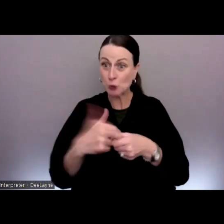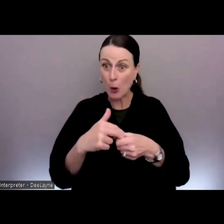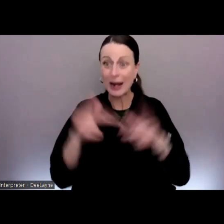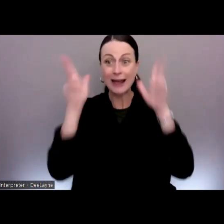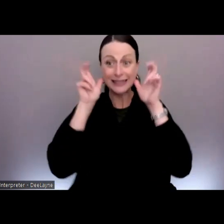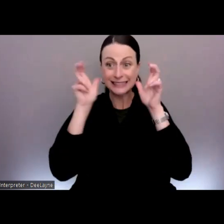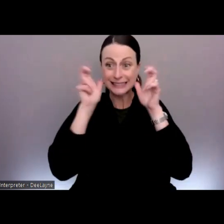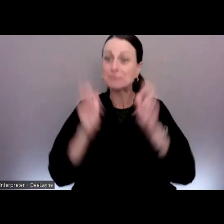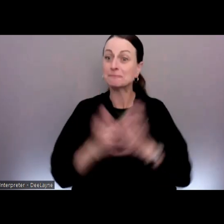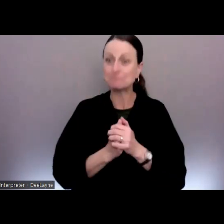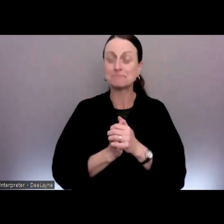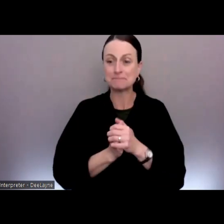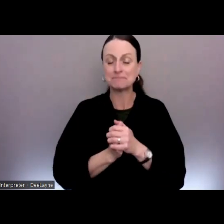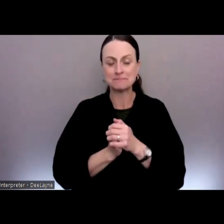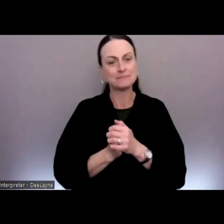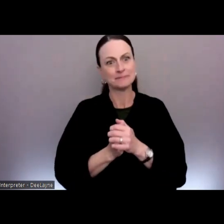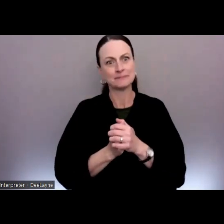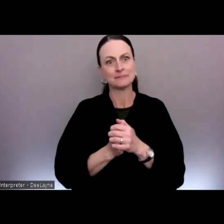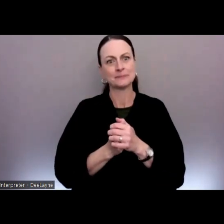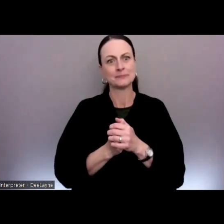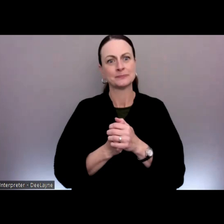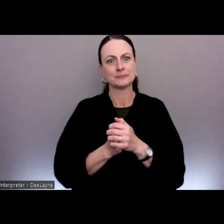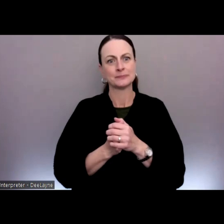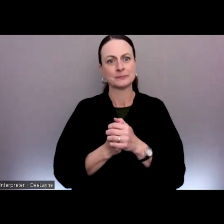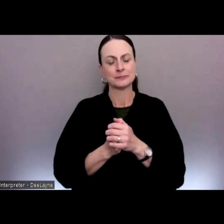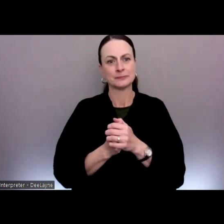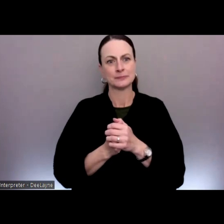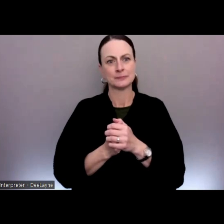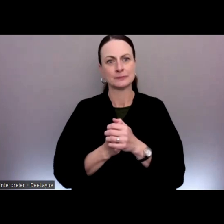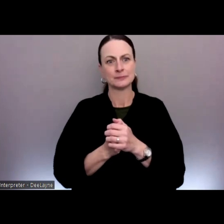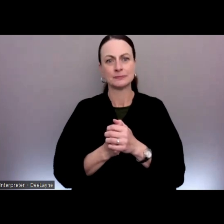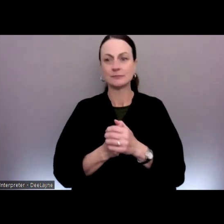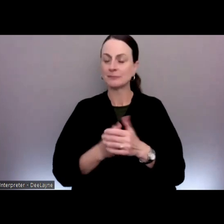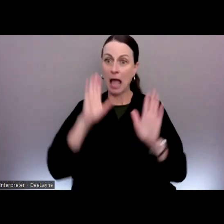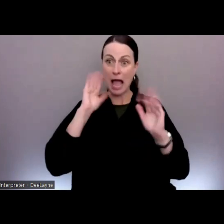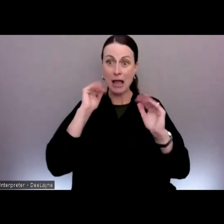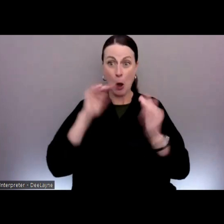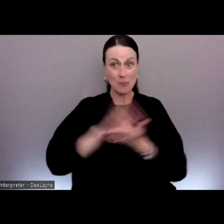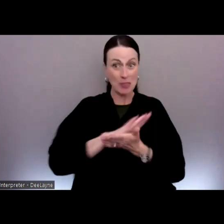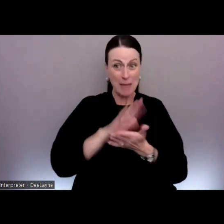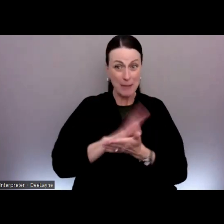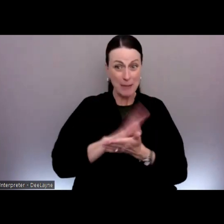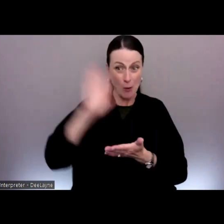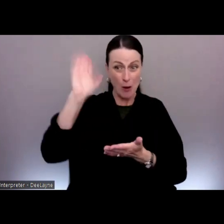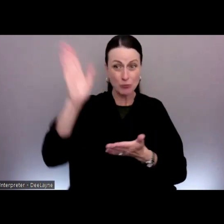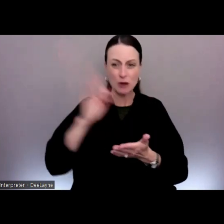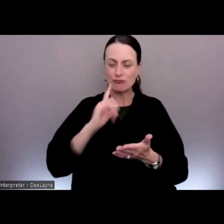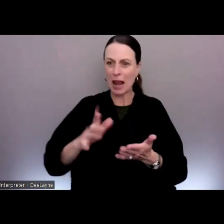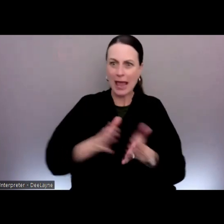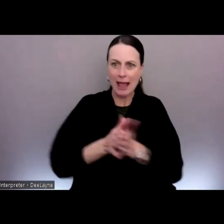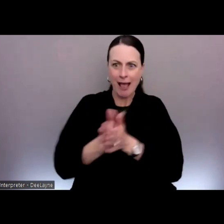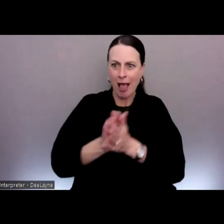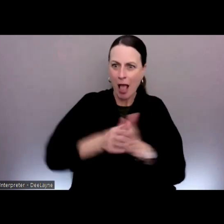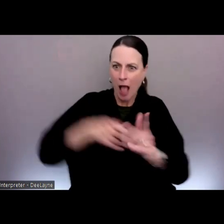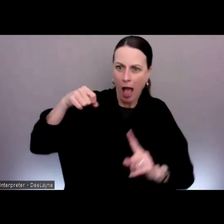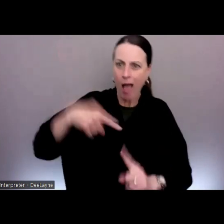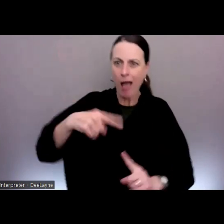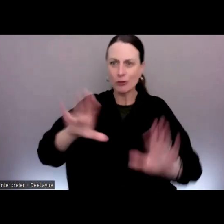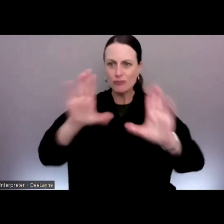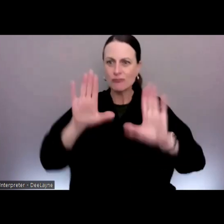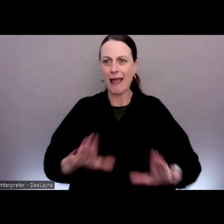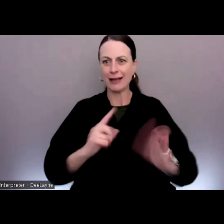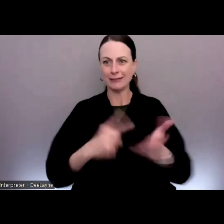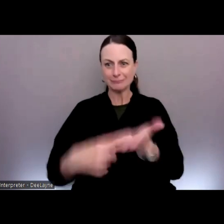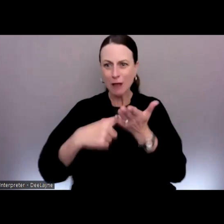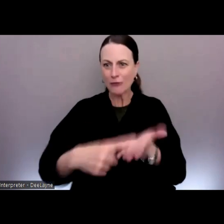hope that the paper I'm going to present stimulates some great conversation. I encourage you